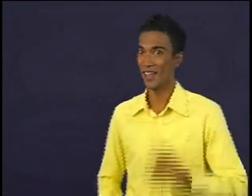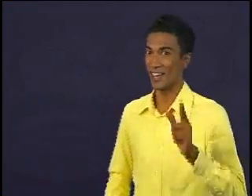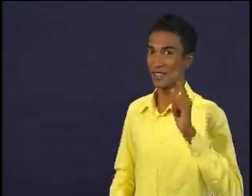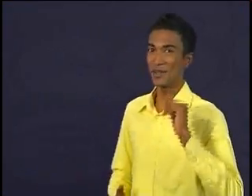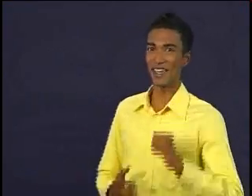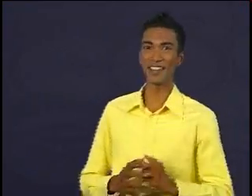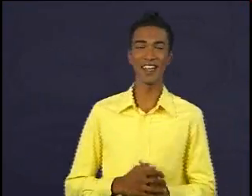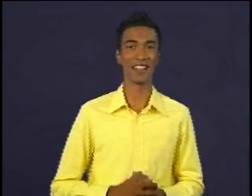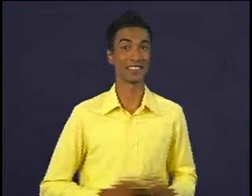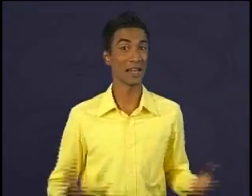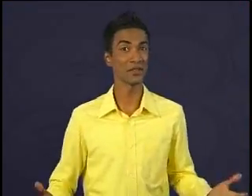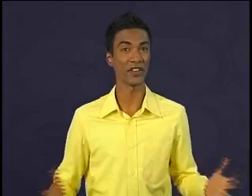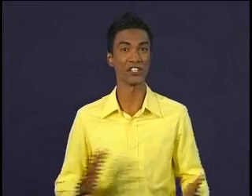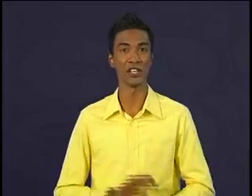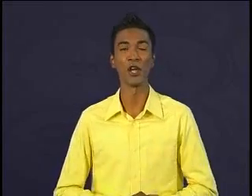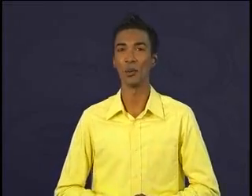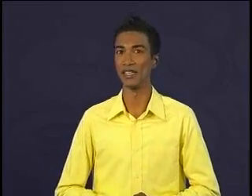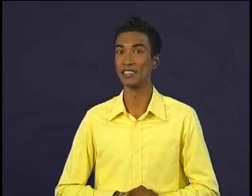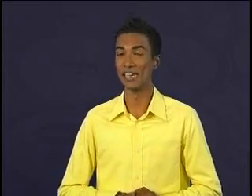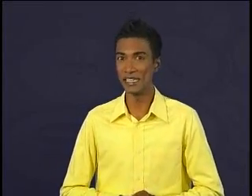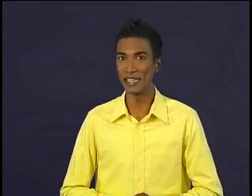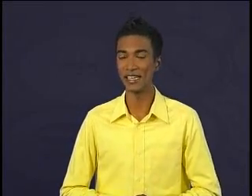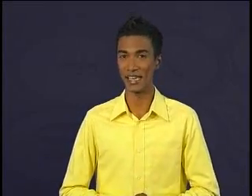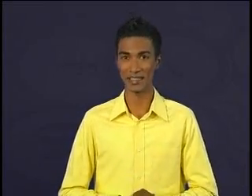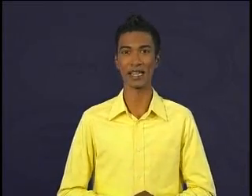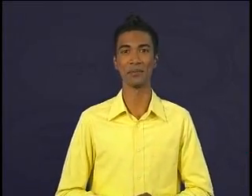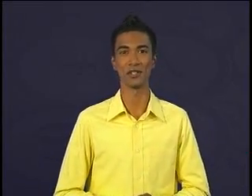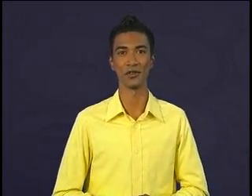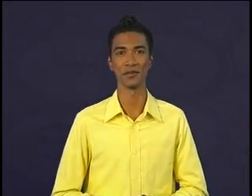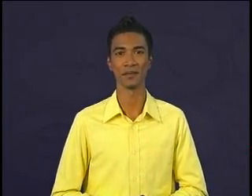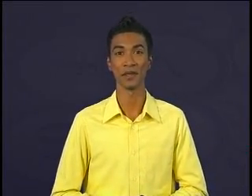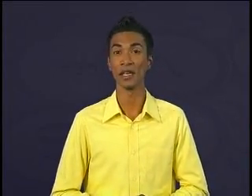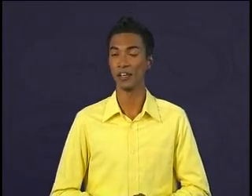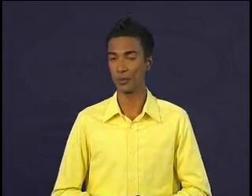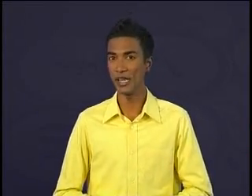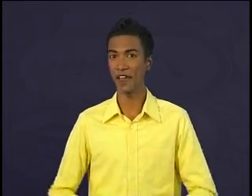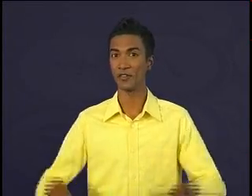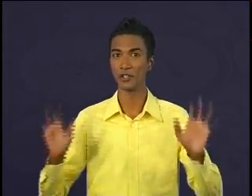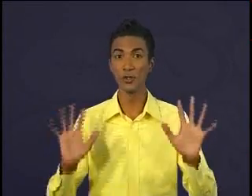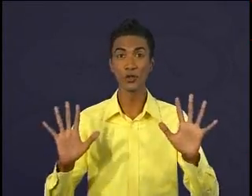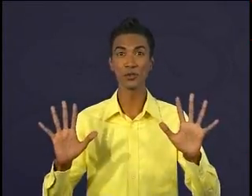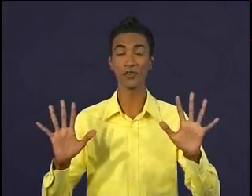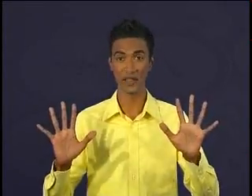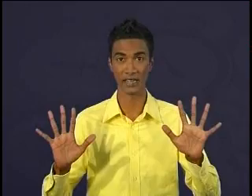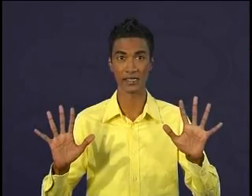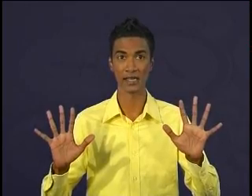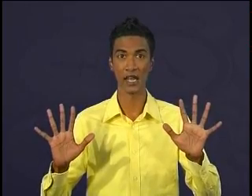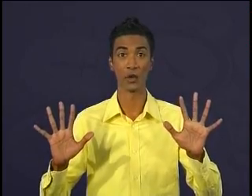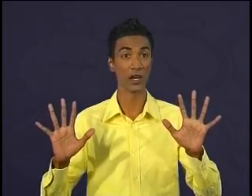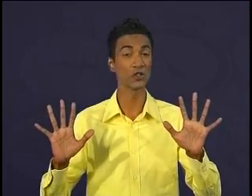Let's look again at the types of addition we learned earlier in this episode. If we have 2 groups of things and want to